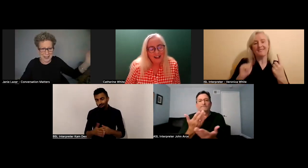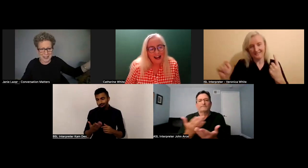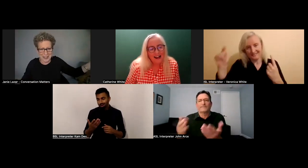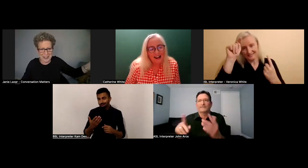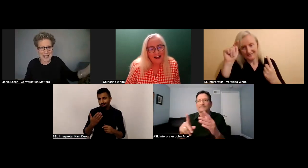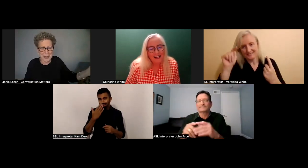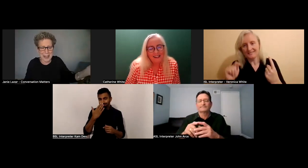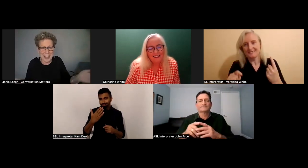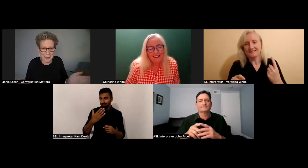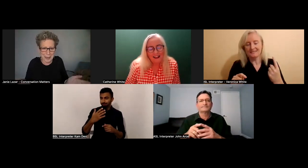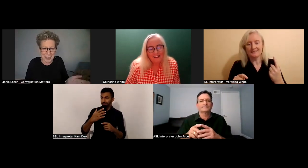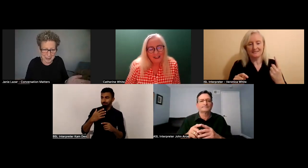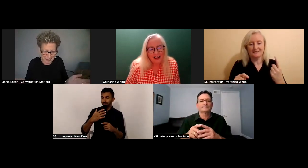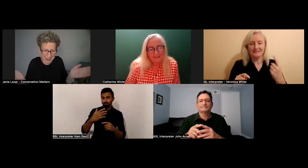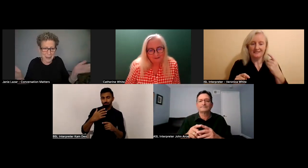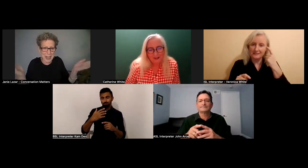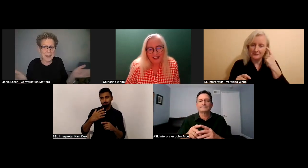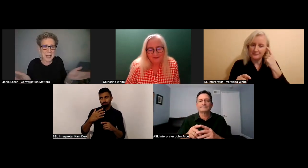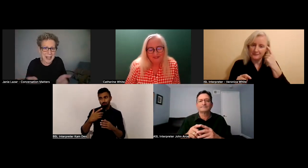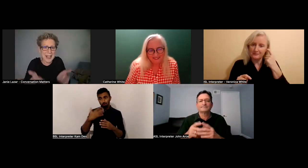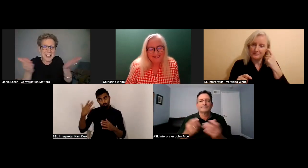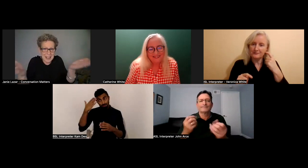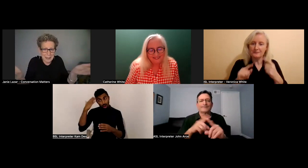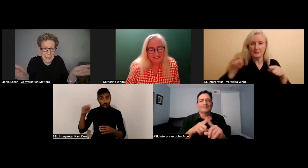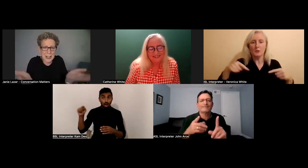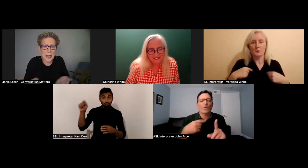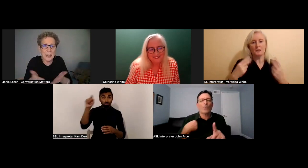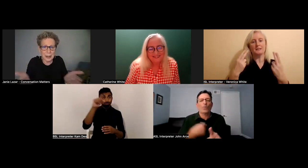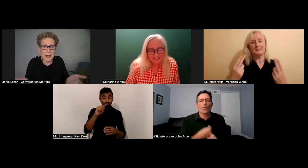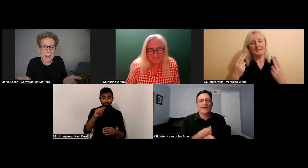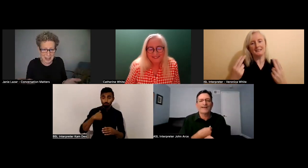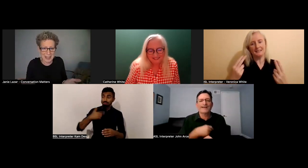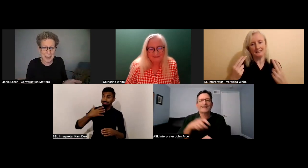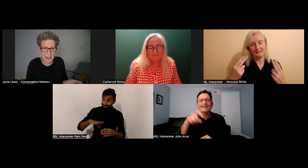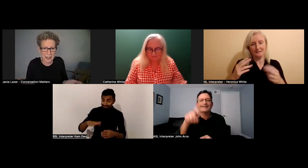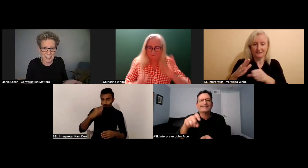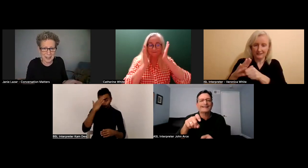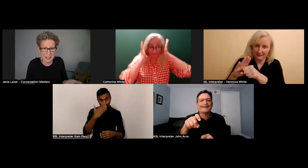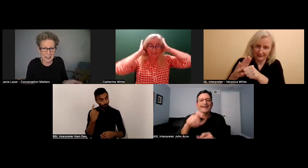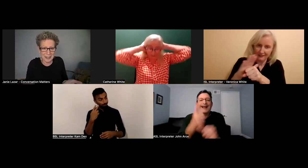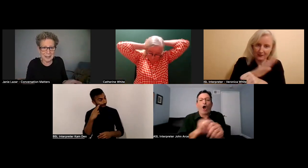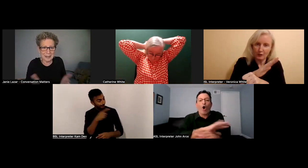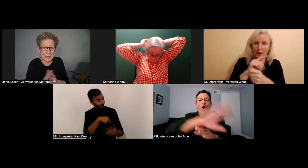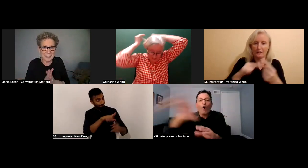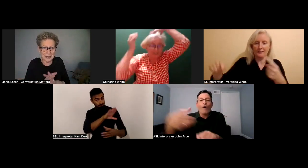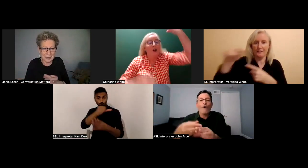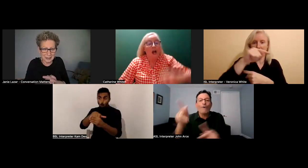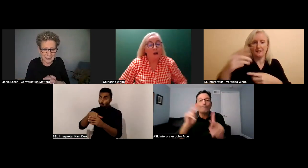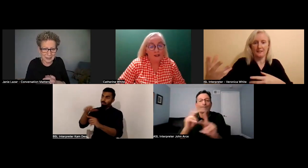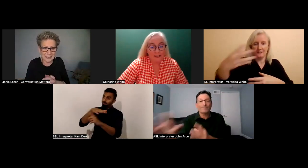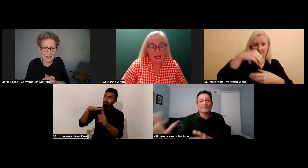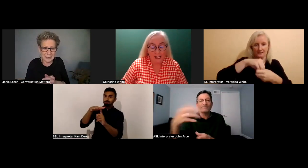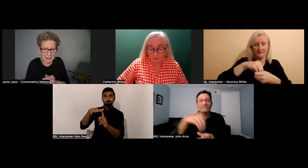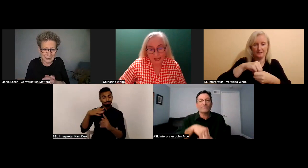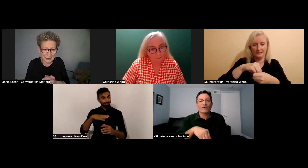different things within. We need total participation. Yeah.